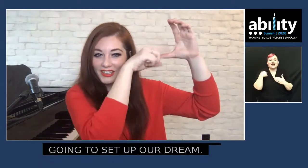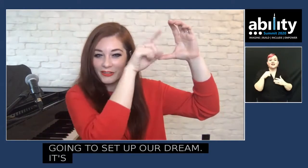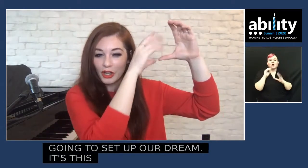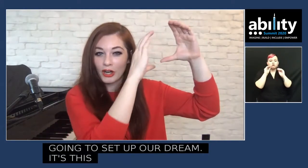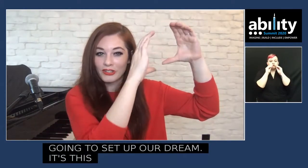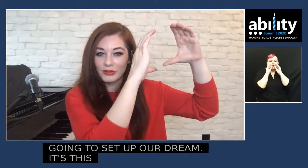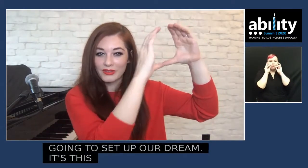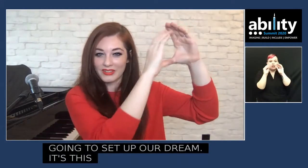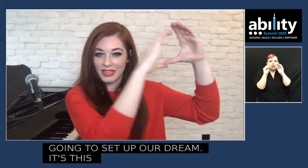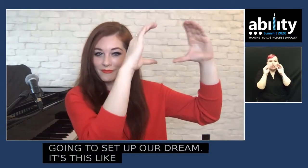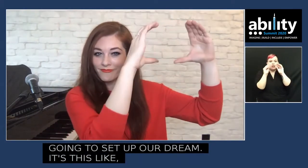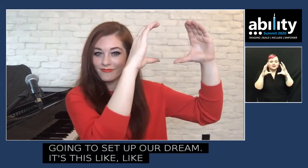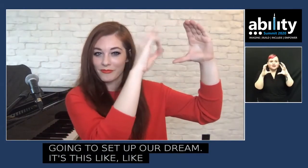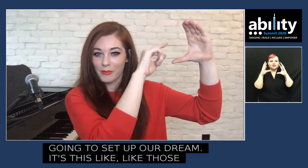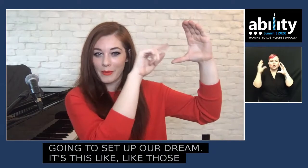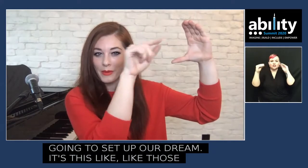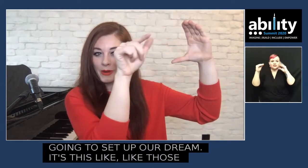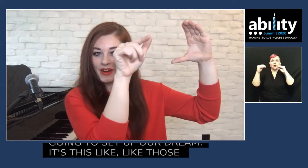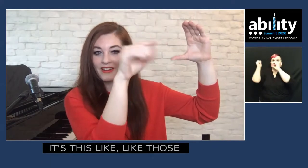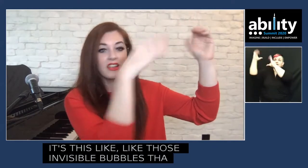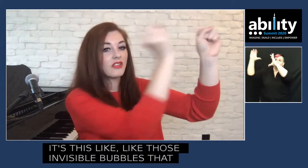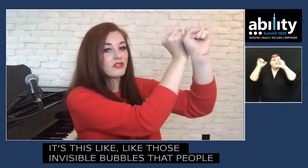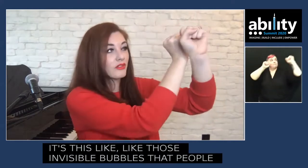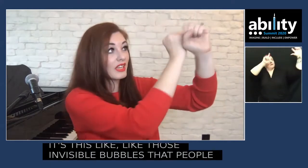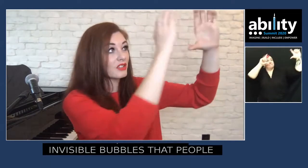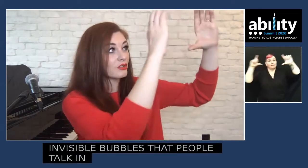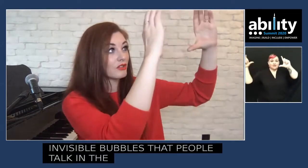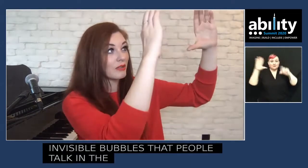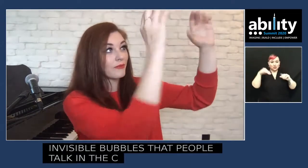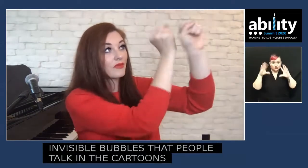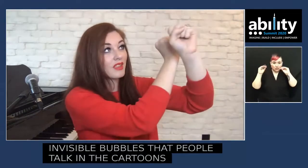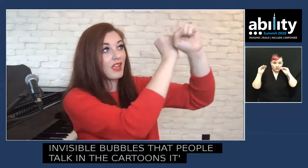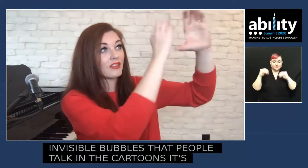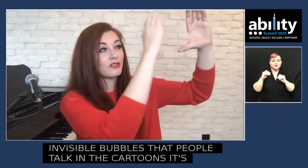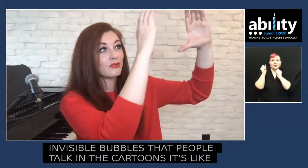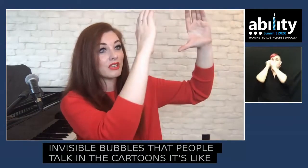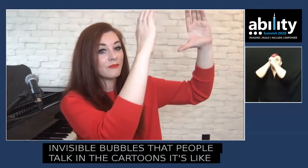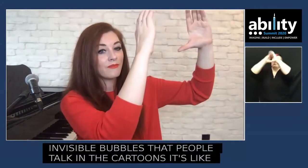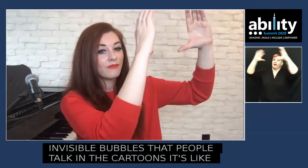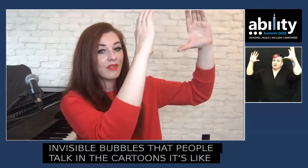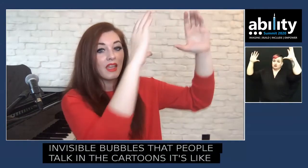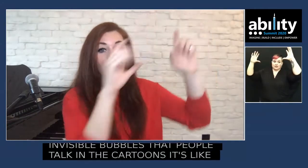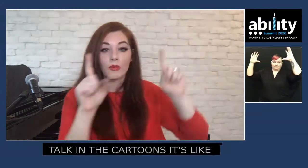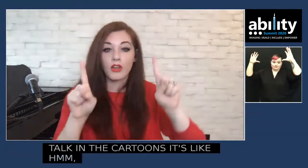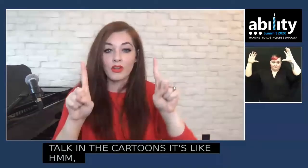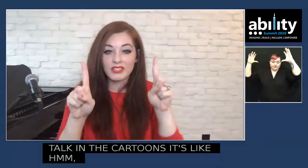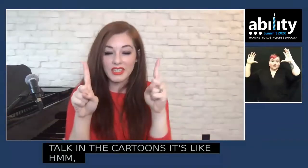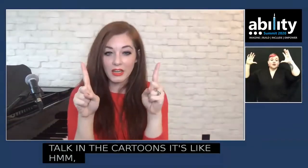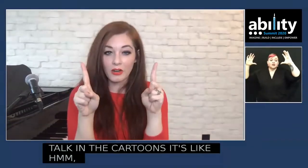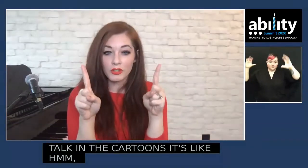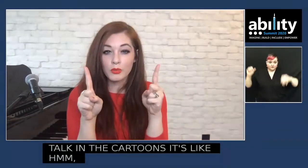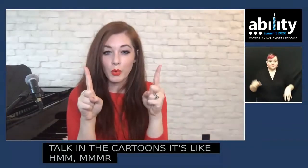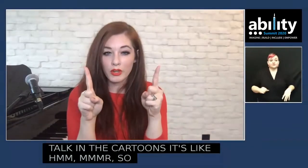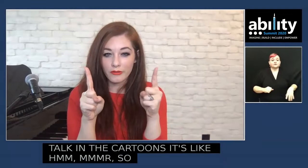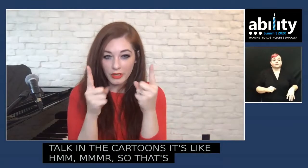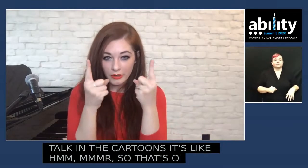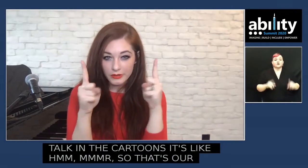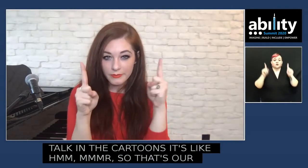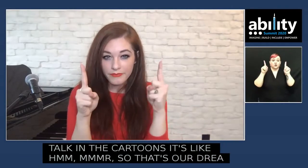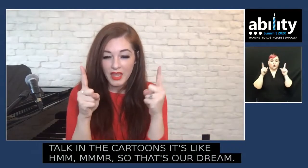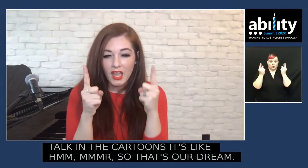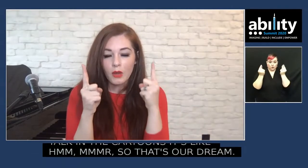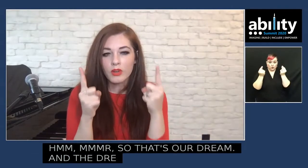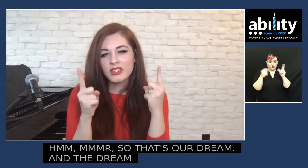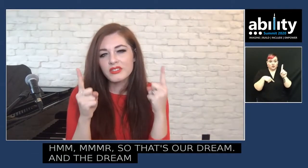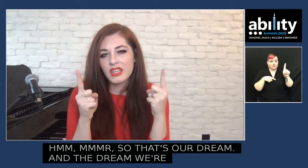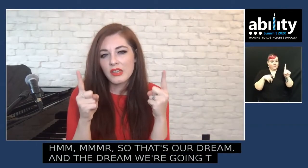people talk in the cartoons is like, So that's our dream. And the dream, we're going to take our 2 pointer